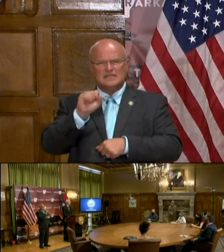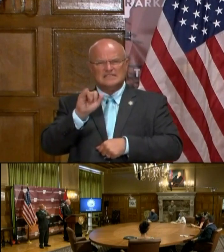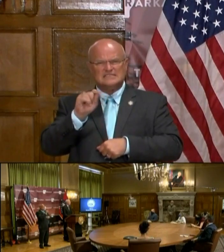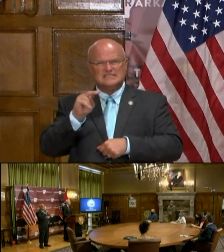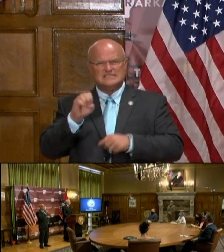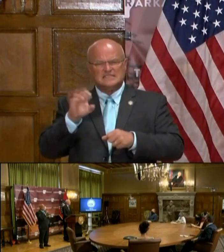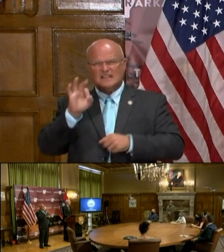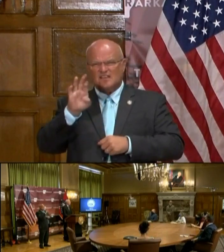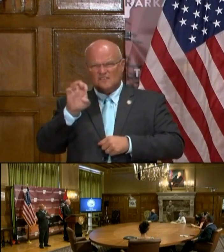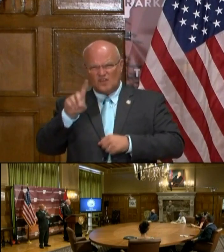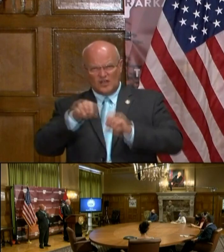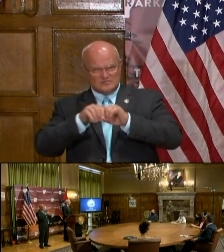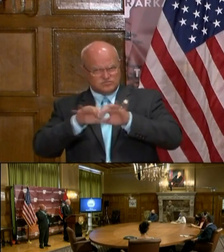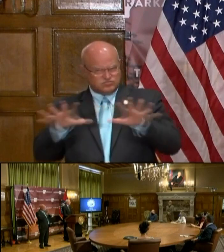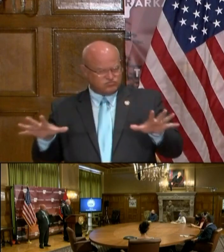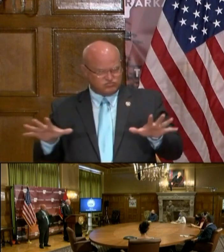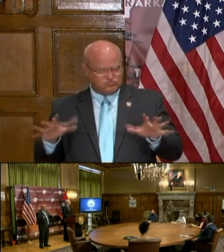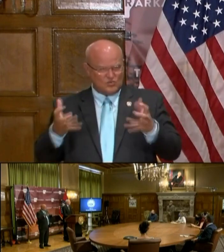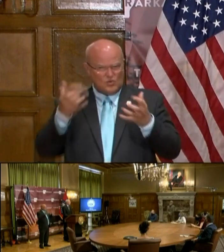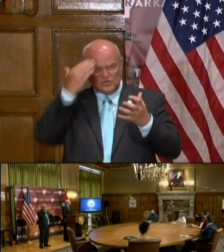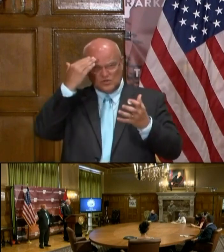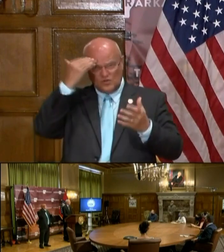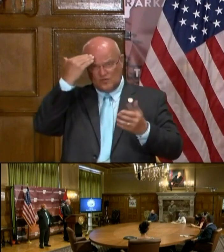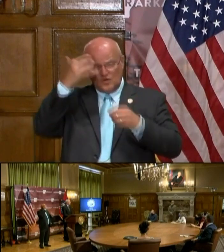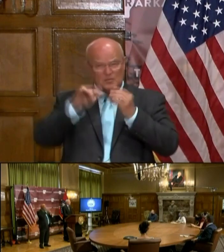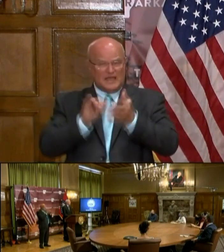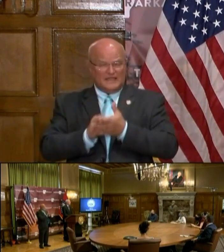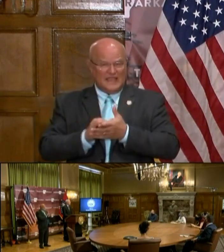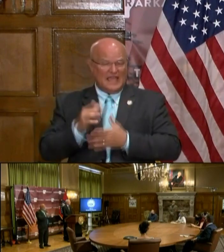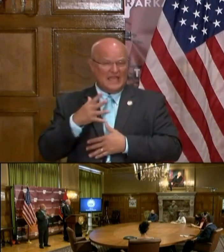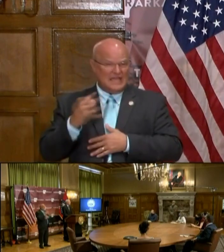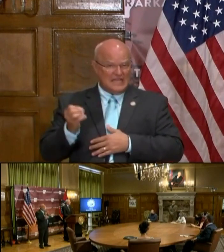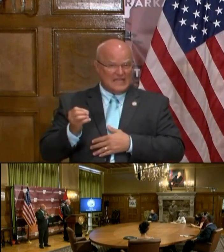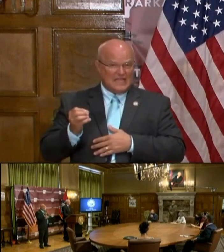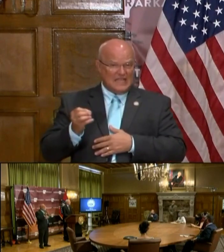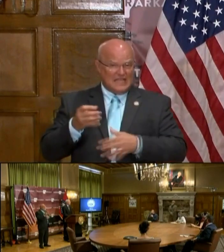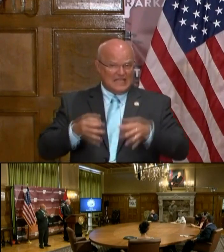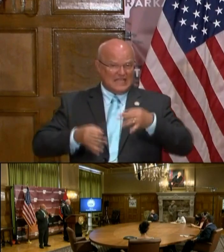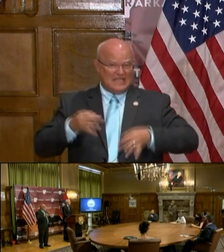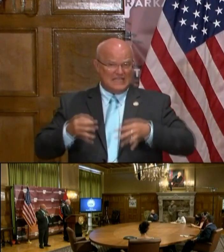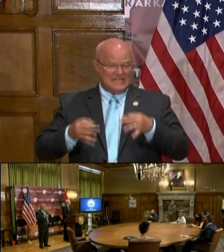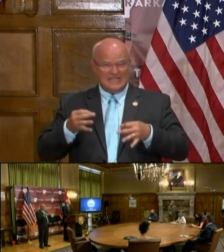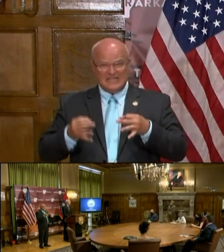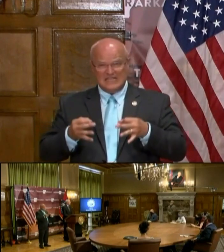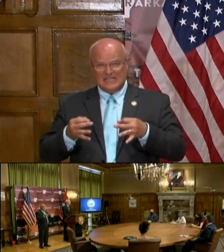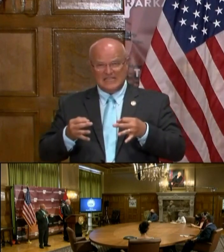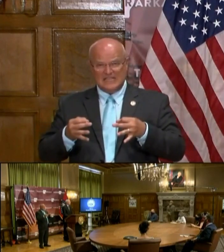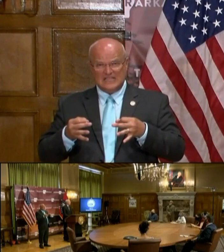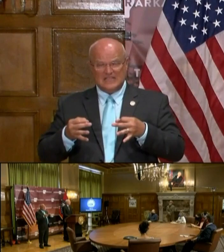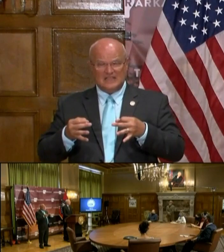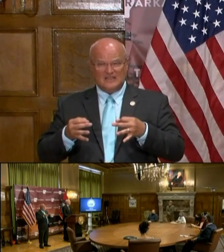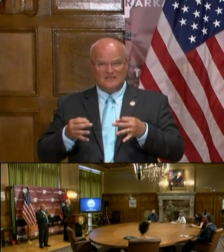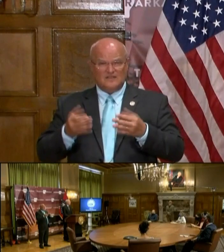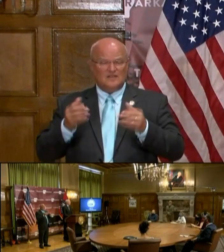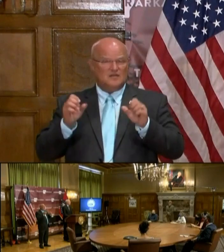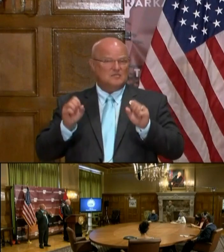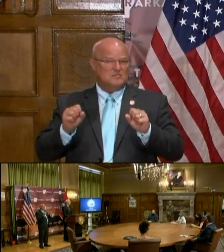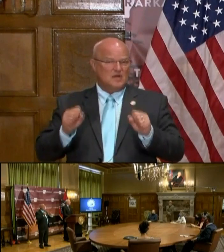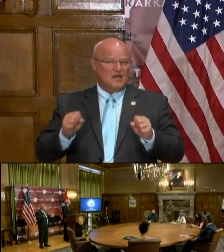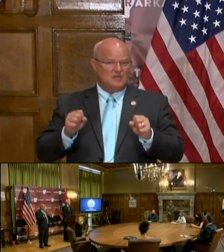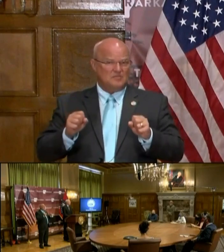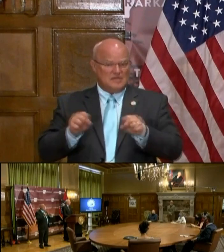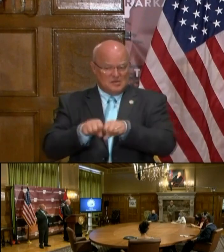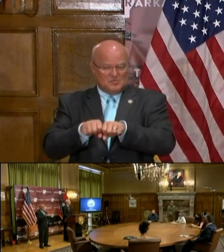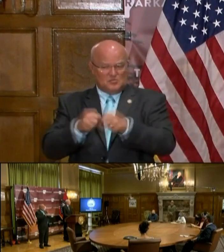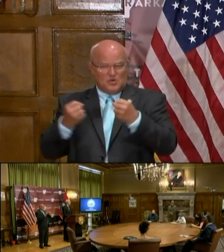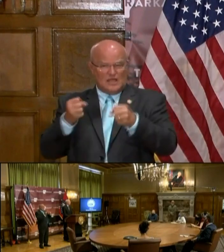fairly widespread, and wanted to know what you know about it and whether we might be a breach